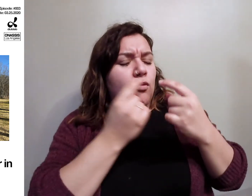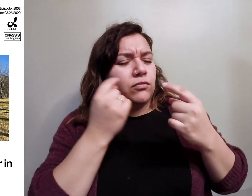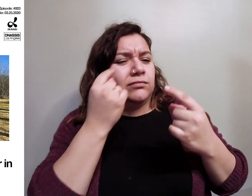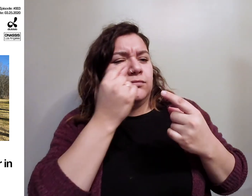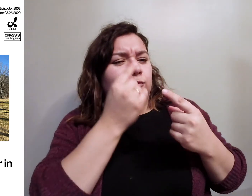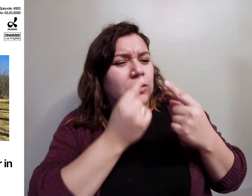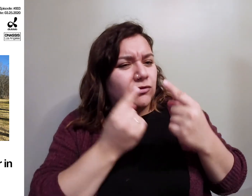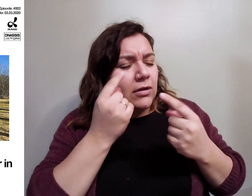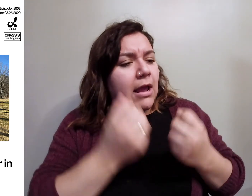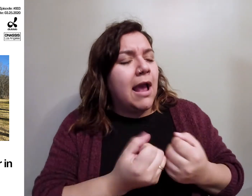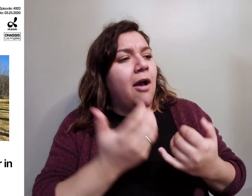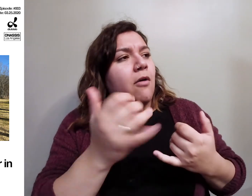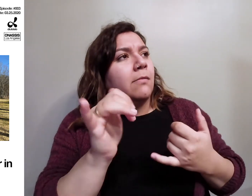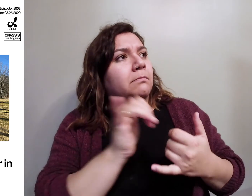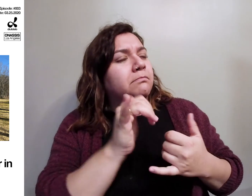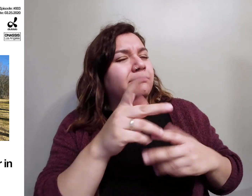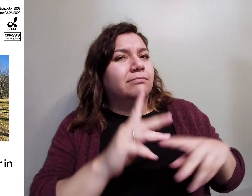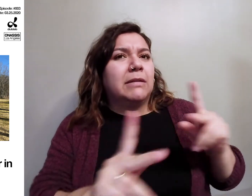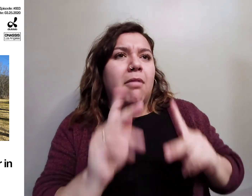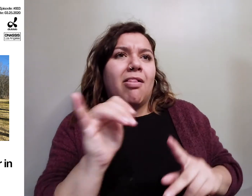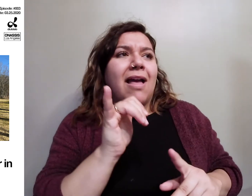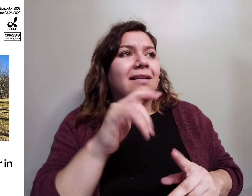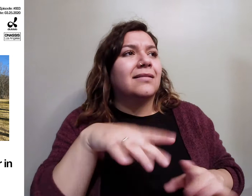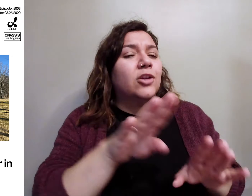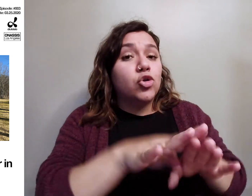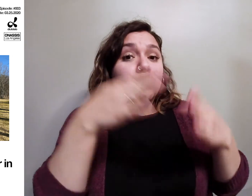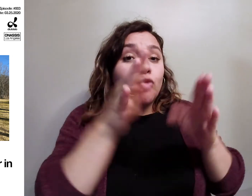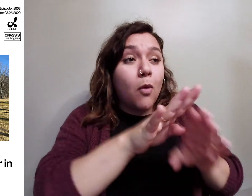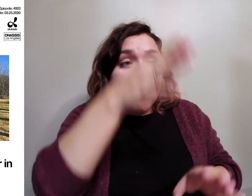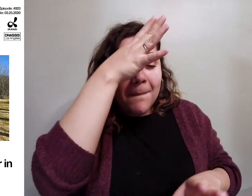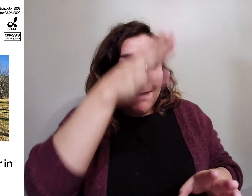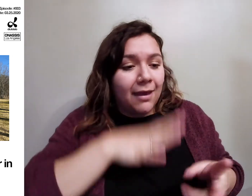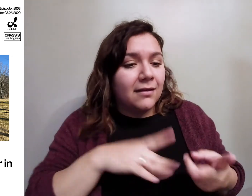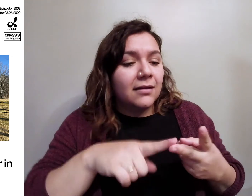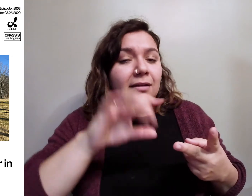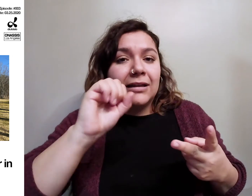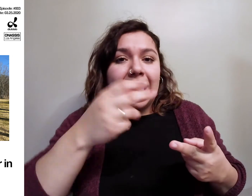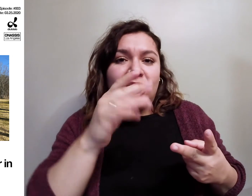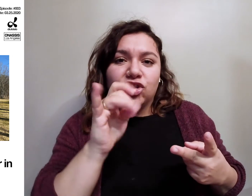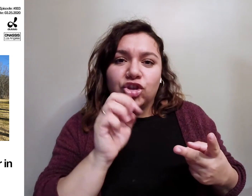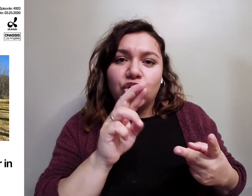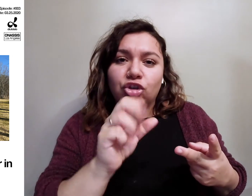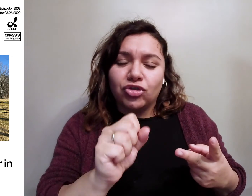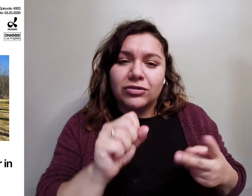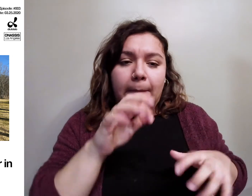tremendously important to talk to those people who are still,